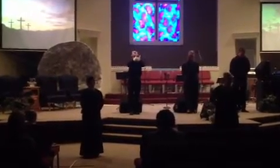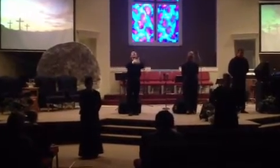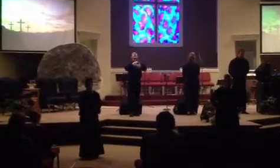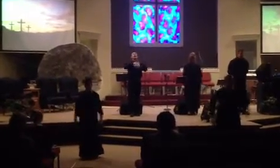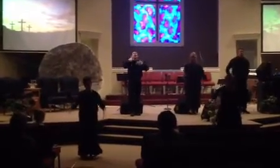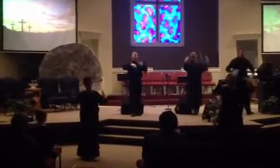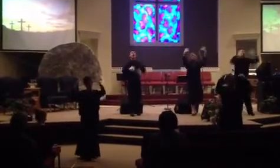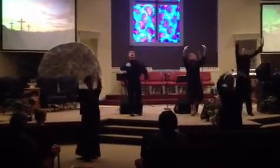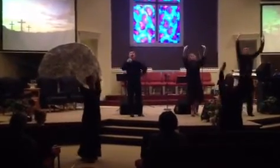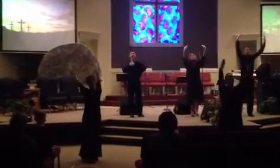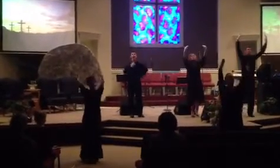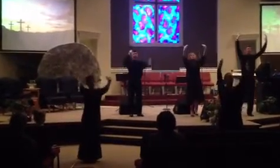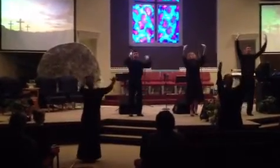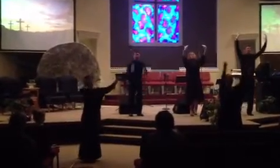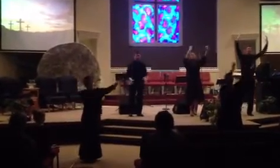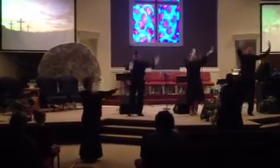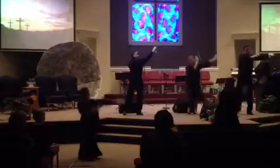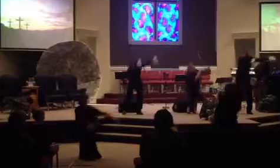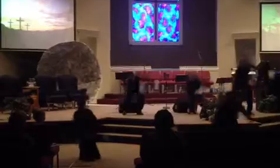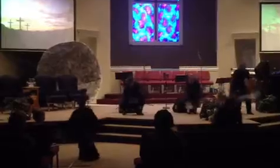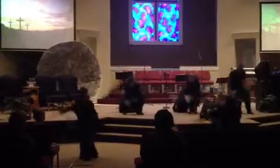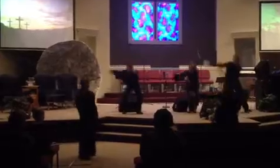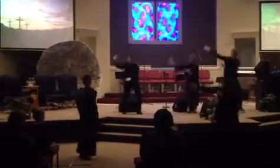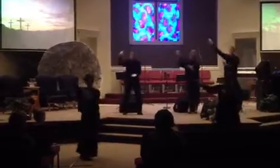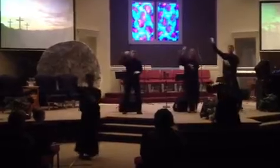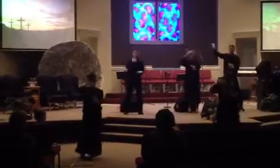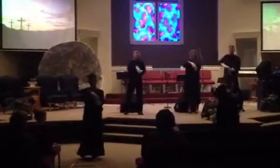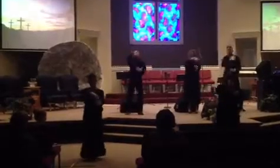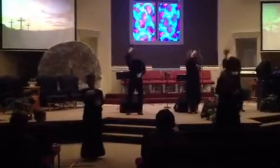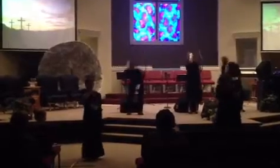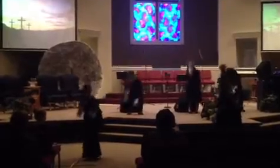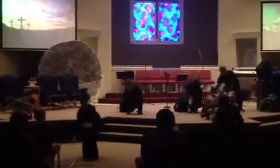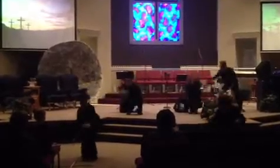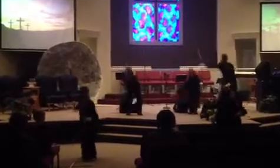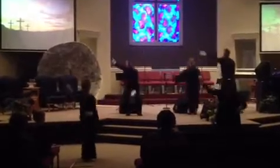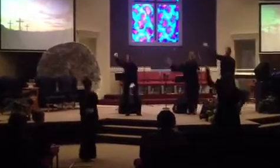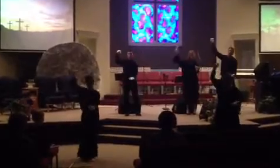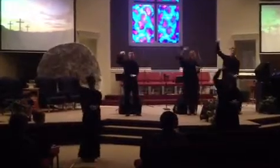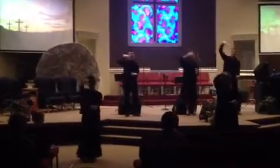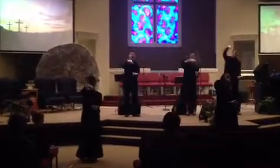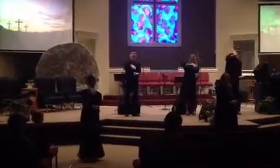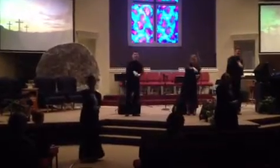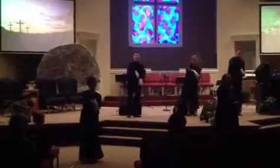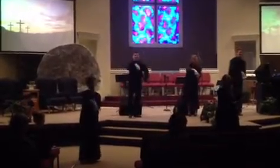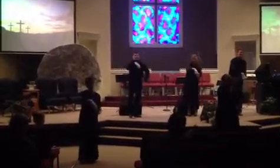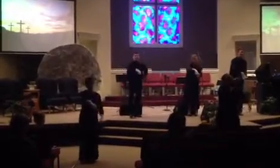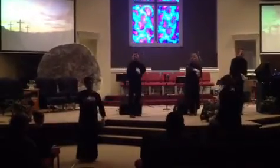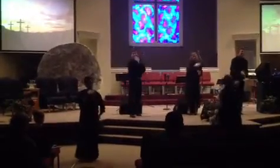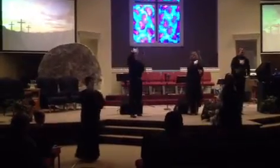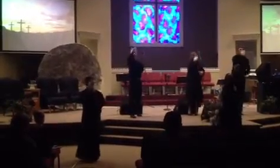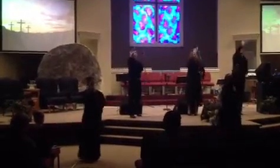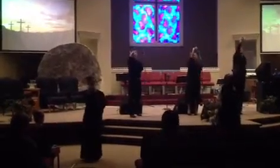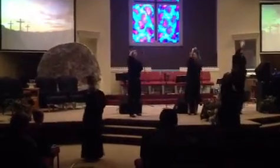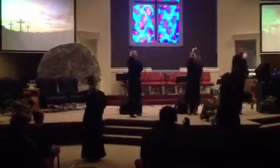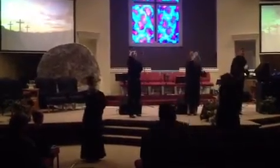All I can do is fall down on my knees and cry,